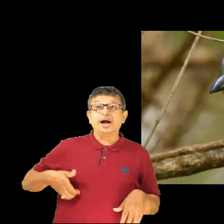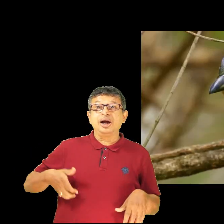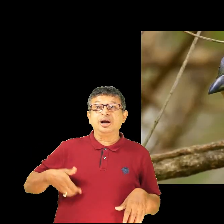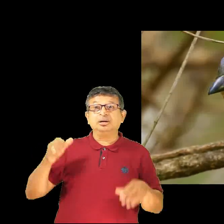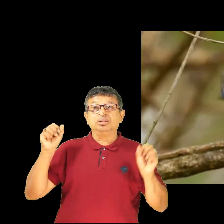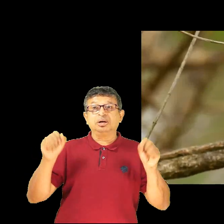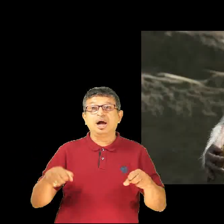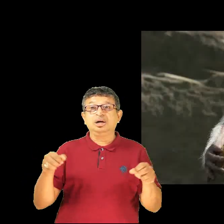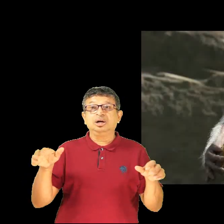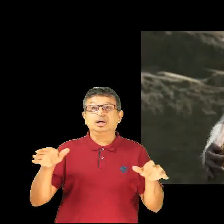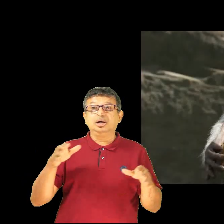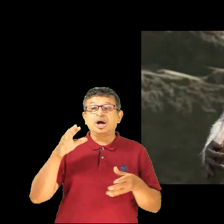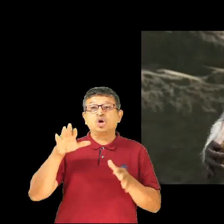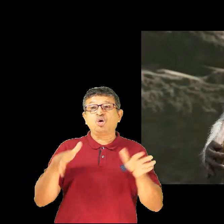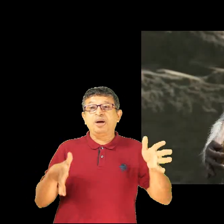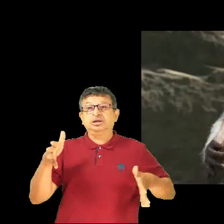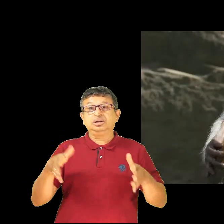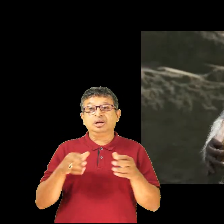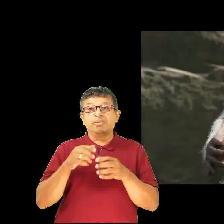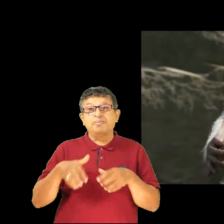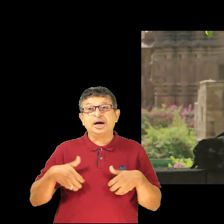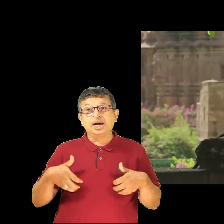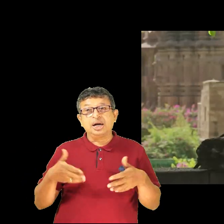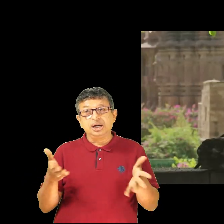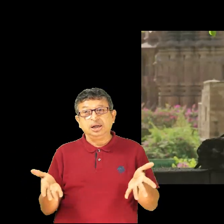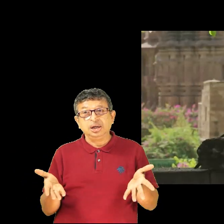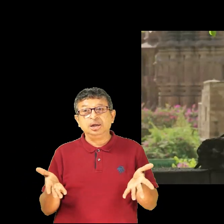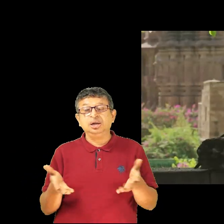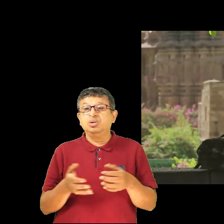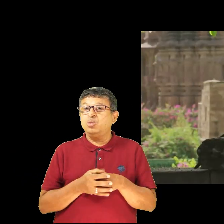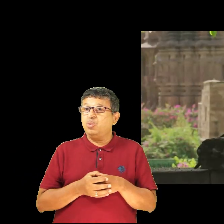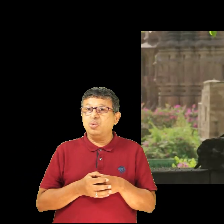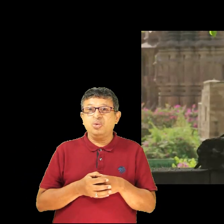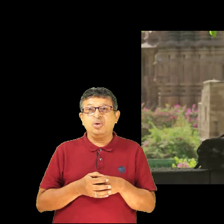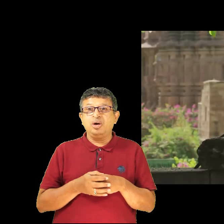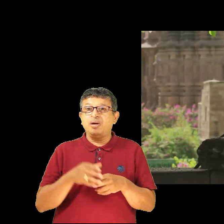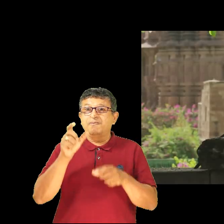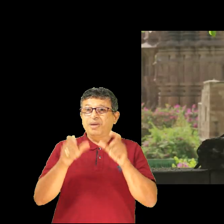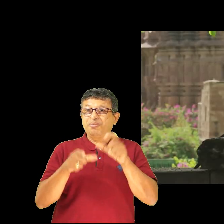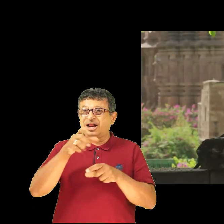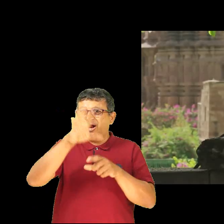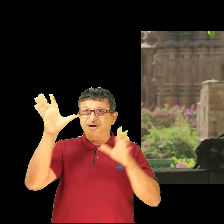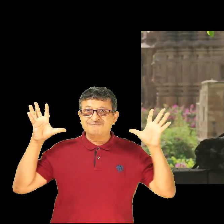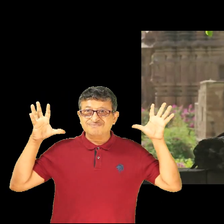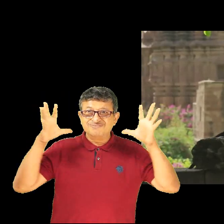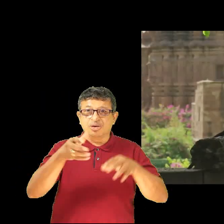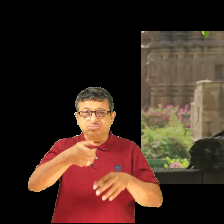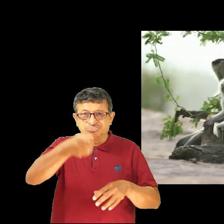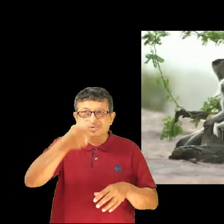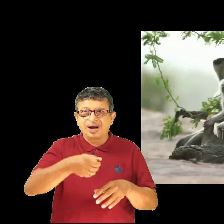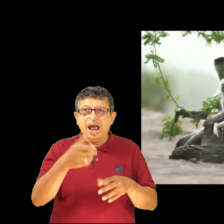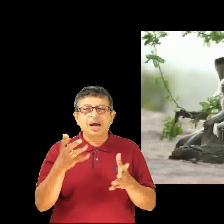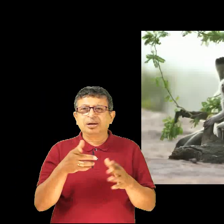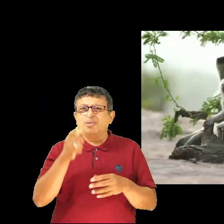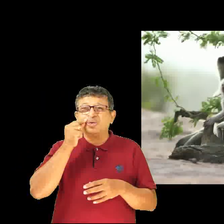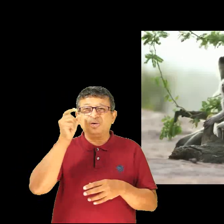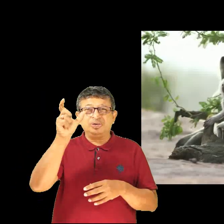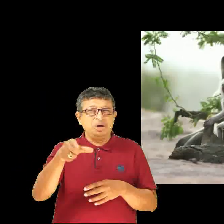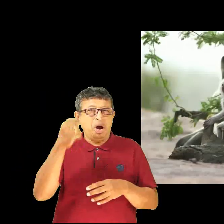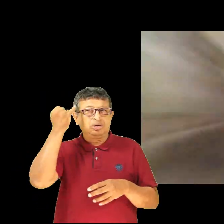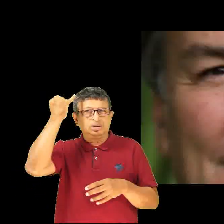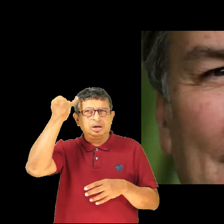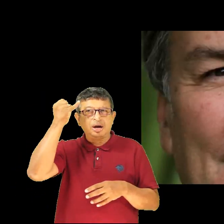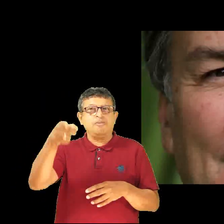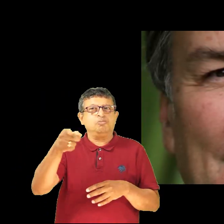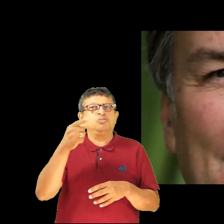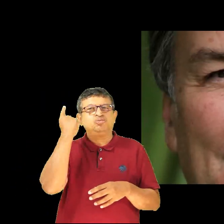their world. That's something that would be impossible if the filmmaker were to casually step into their habitat with a camera. It all started a while ago